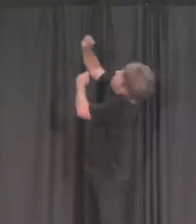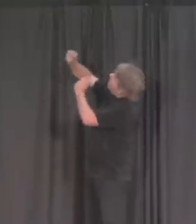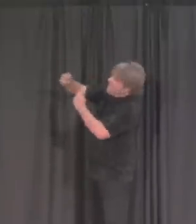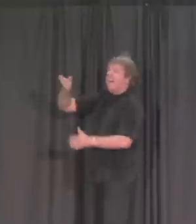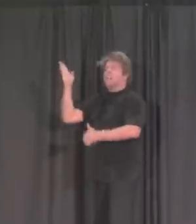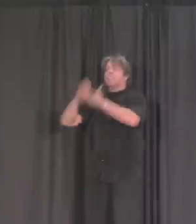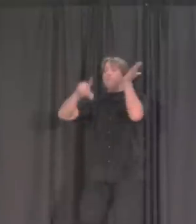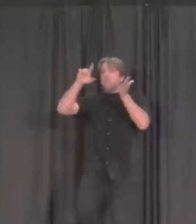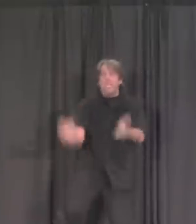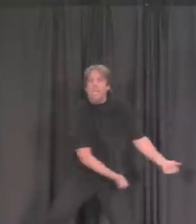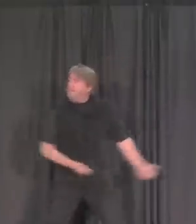A Timothy!